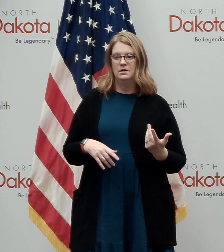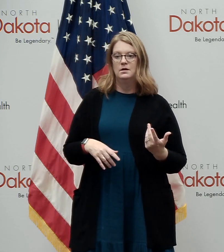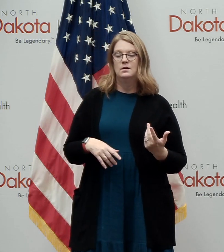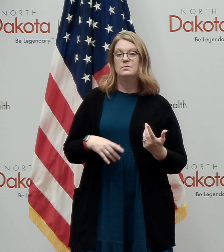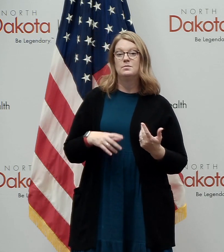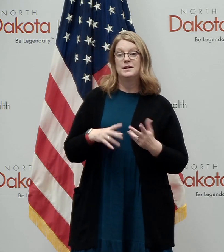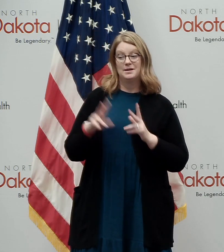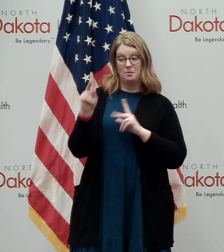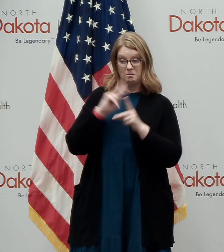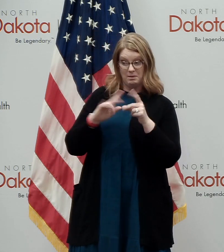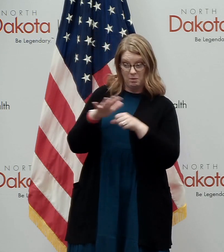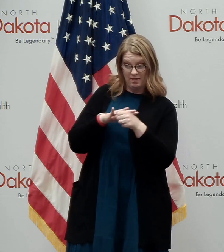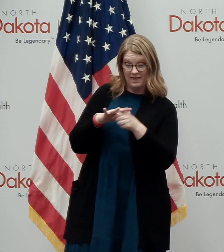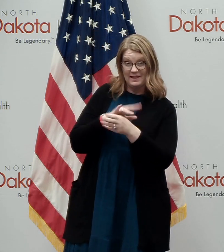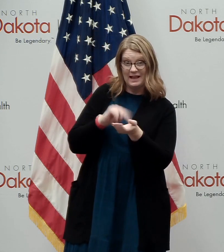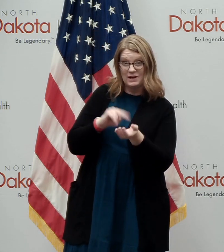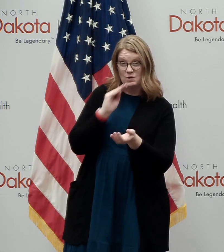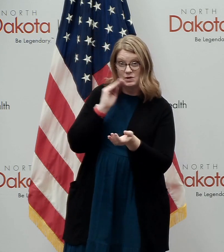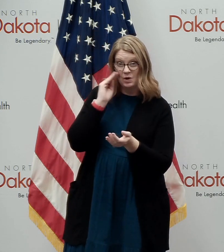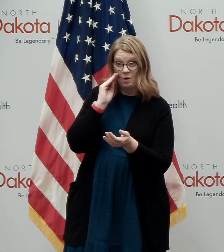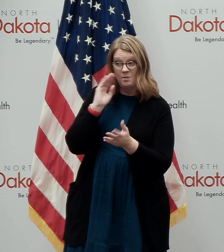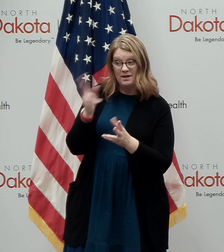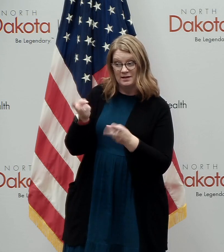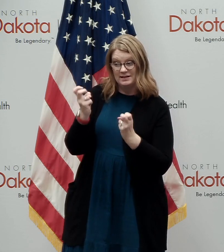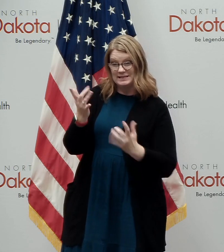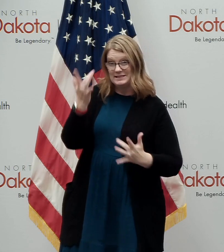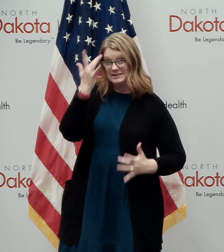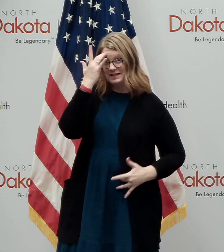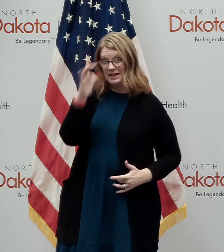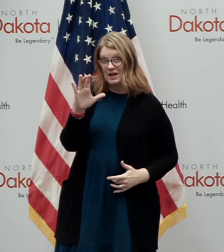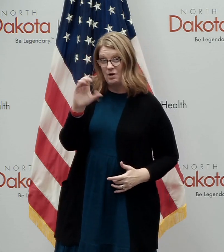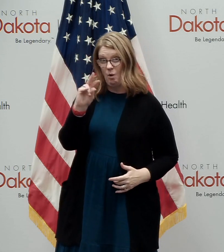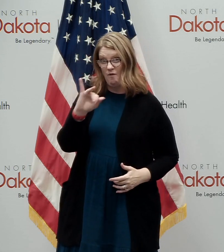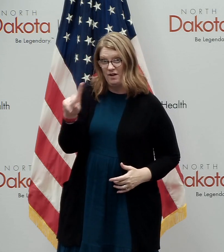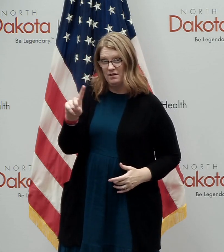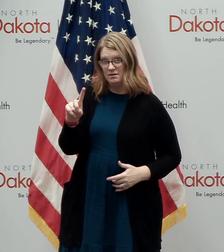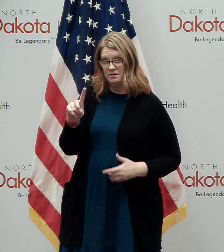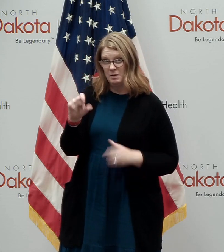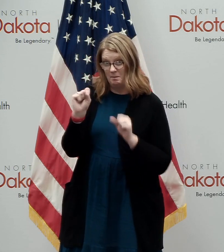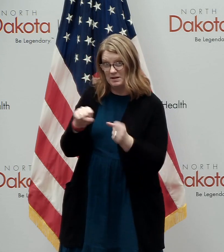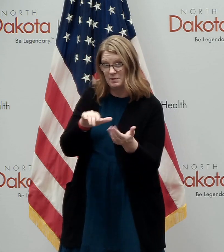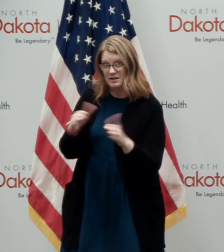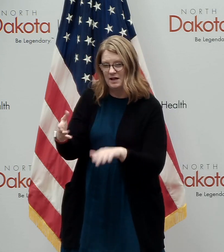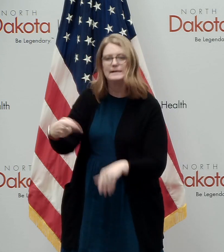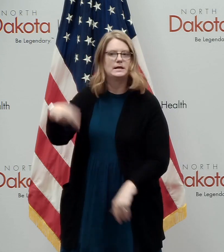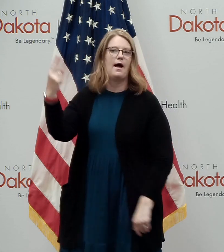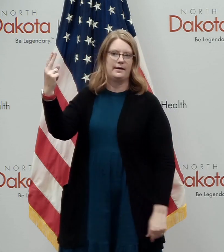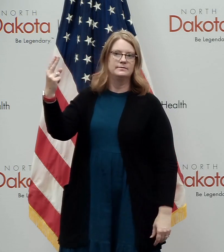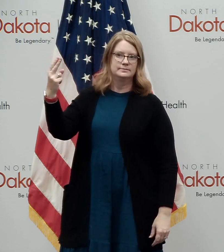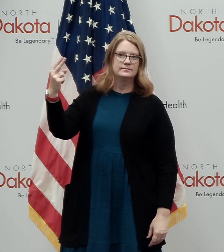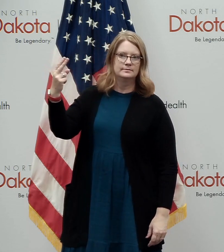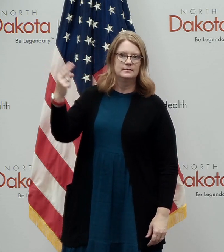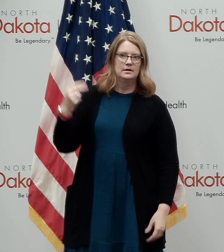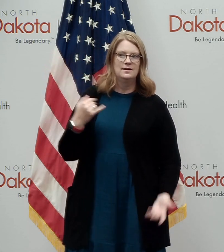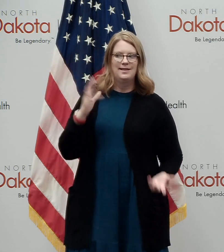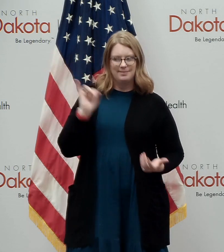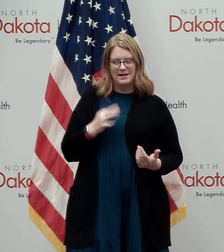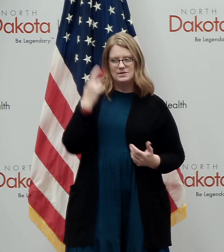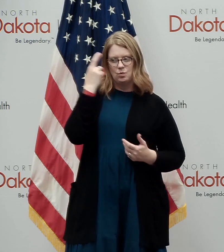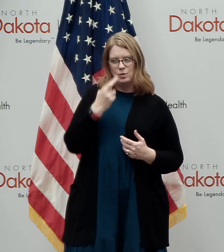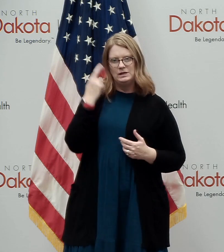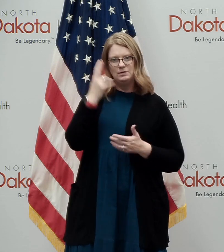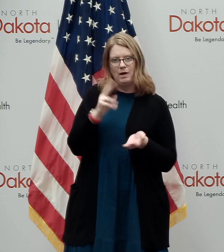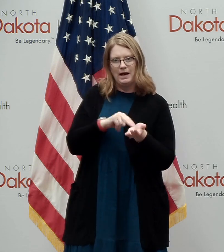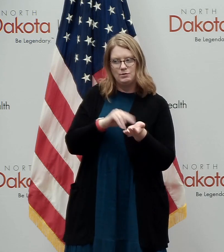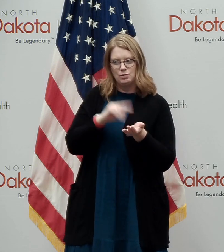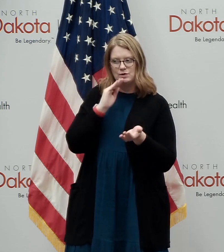long-term care facility that come down with COVID, the possibility of death is much, much higher than that. And so it's why we're fighting so hard to keep it out. I mean, I think if